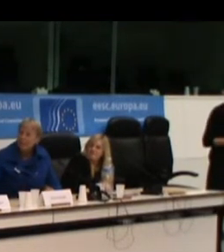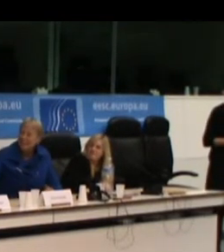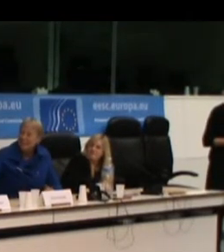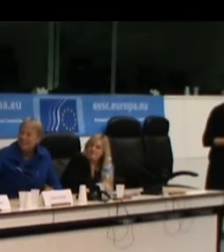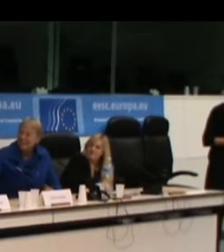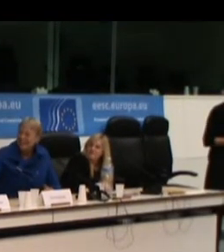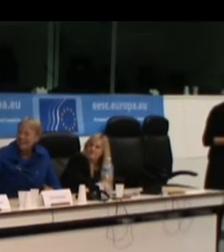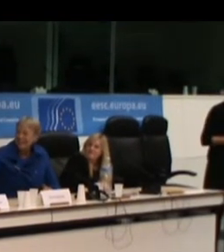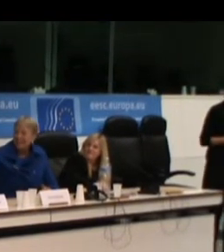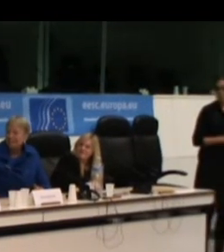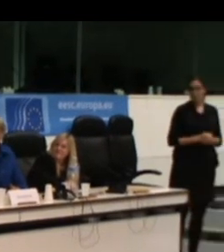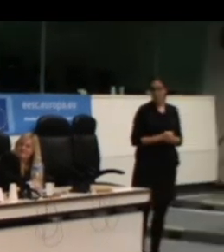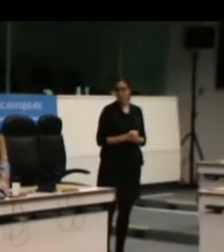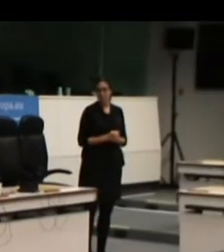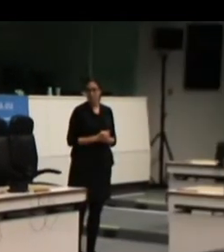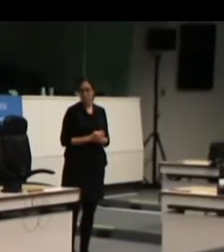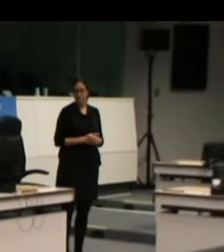floor?